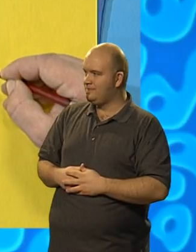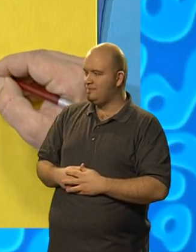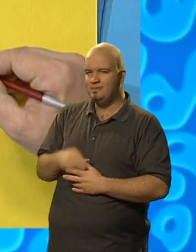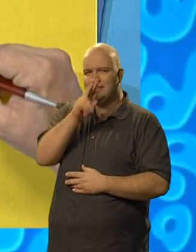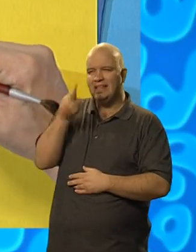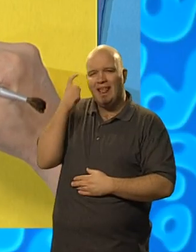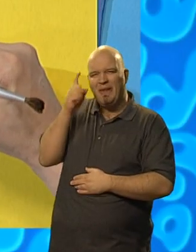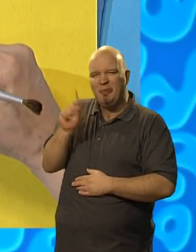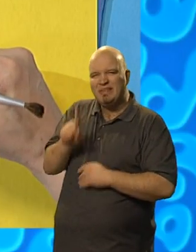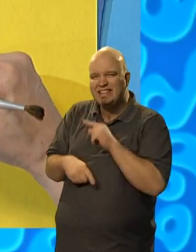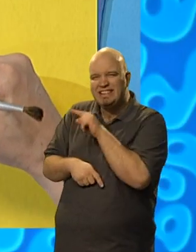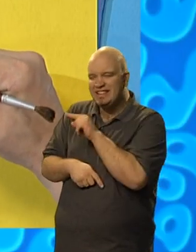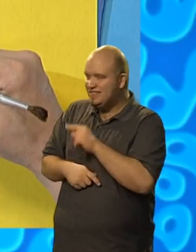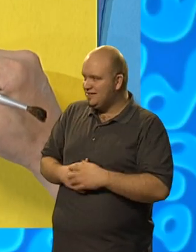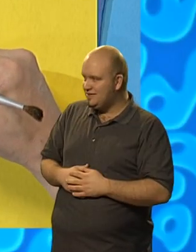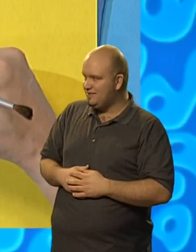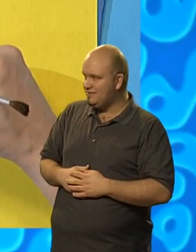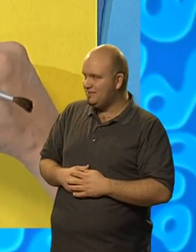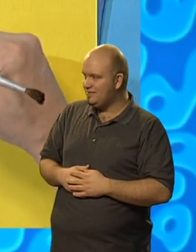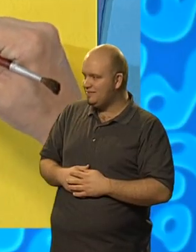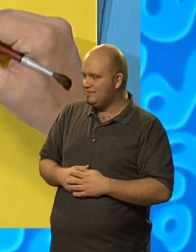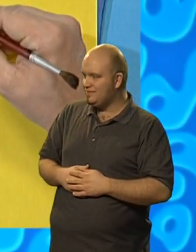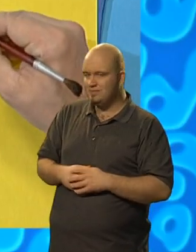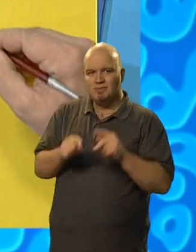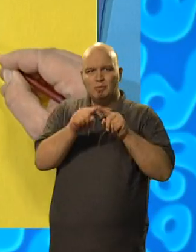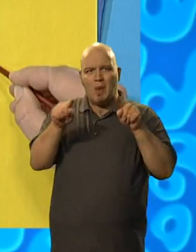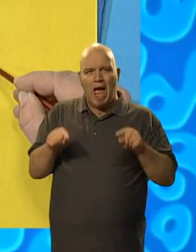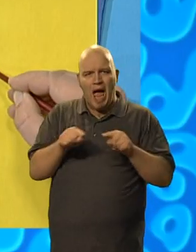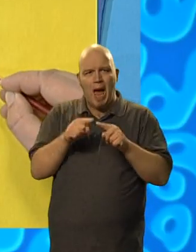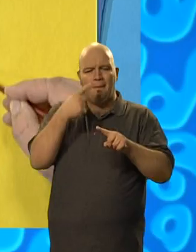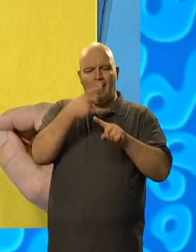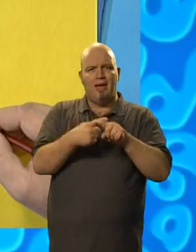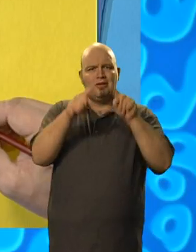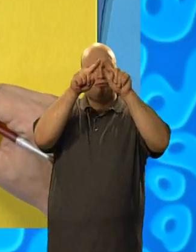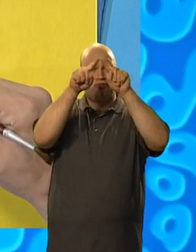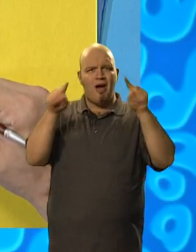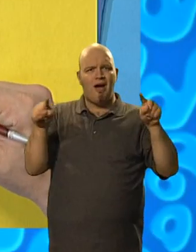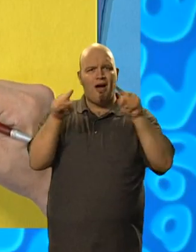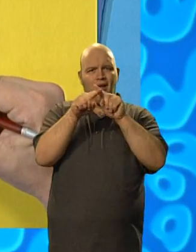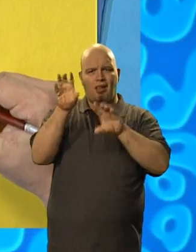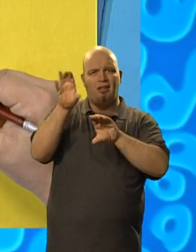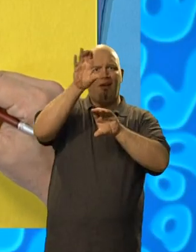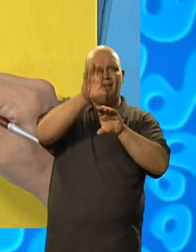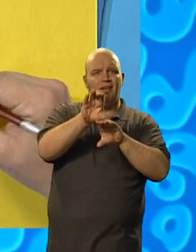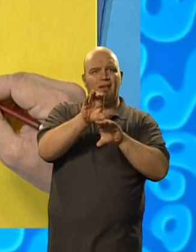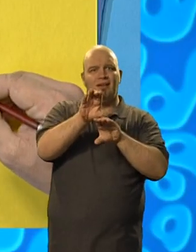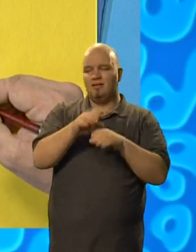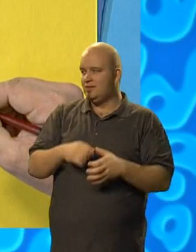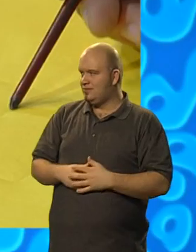guess. It's a square with a triangle on top. It has